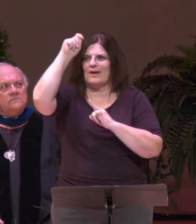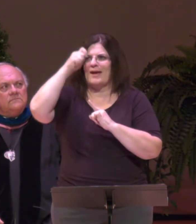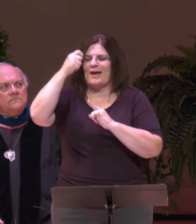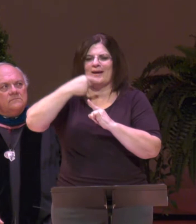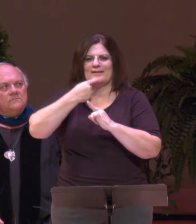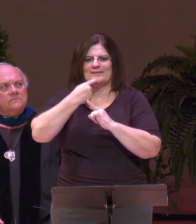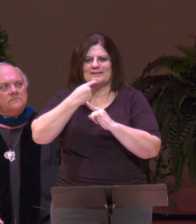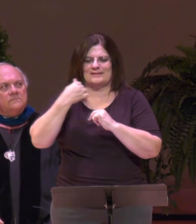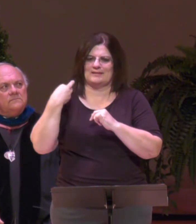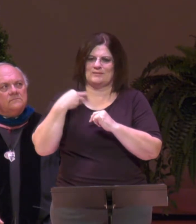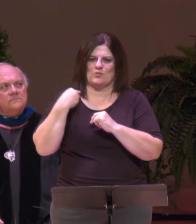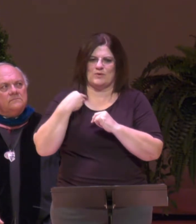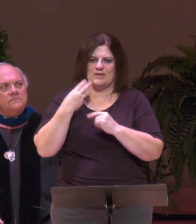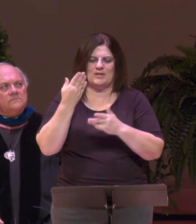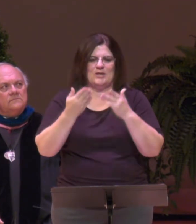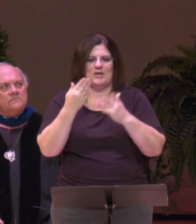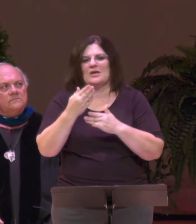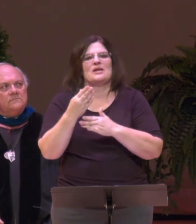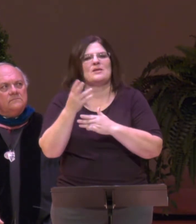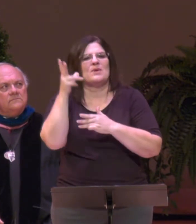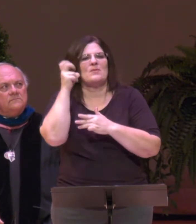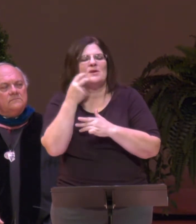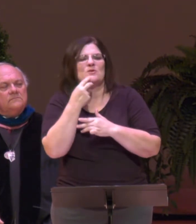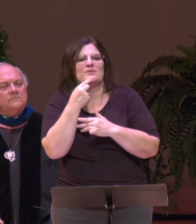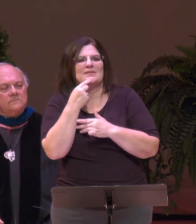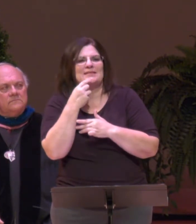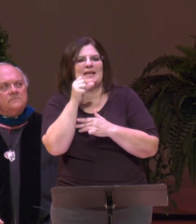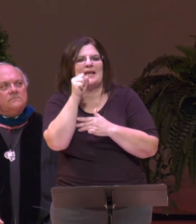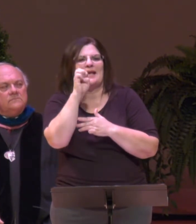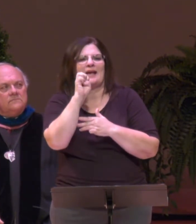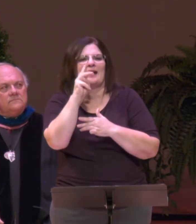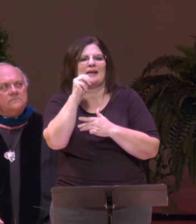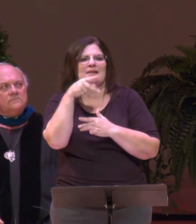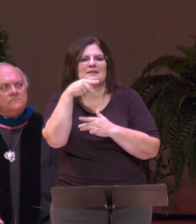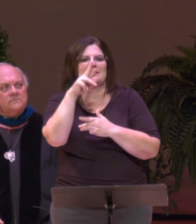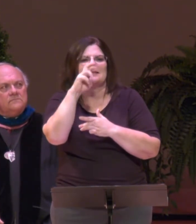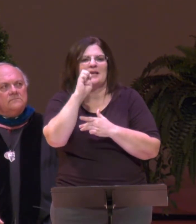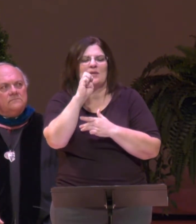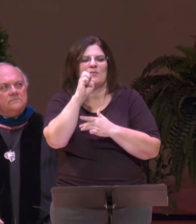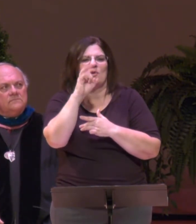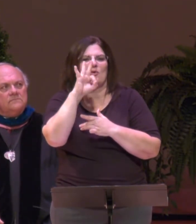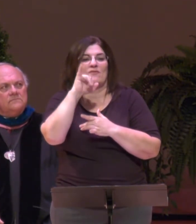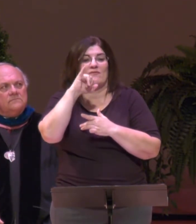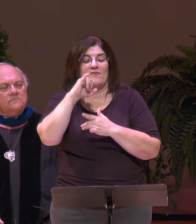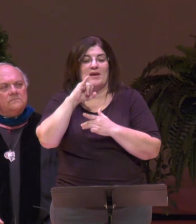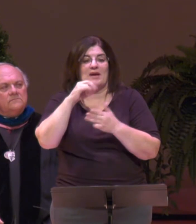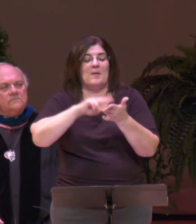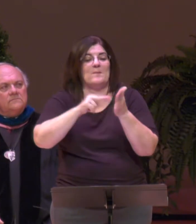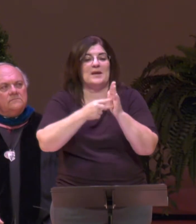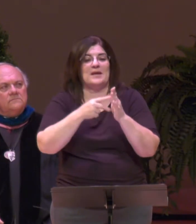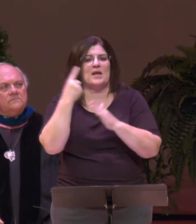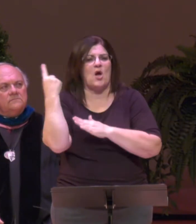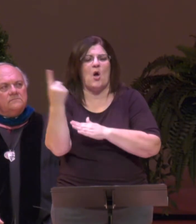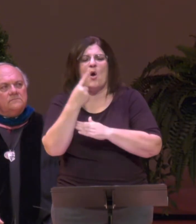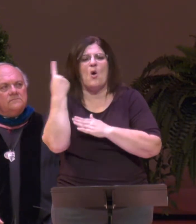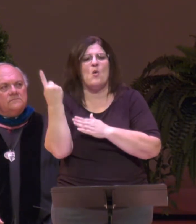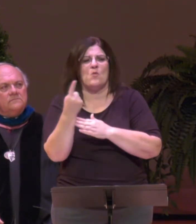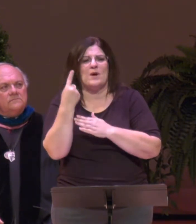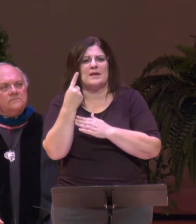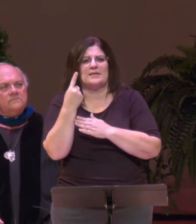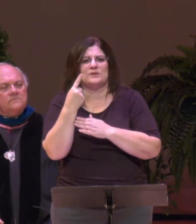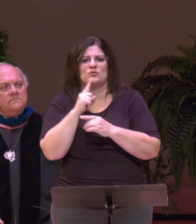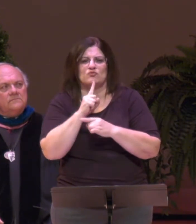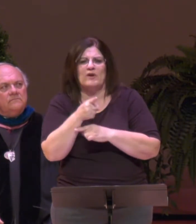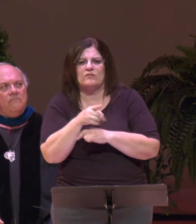might hear the phrase, Semper Fi. It means Semper Fidelis, always faithful. And